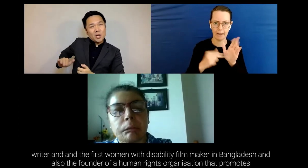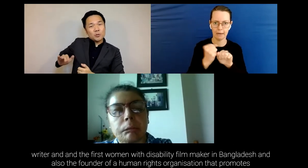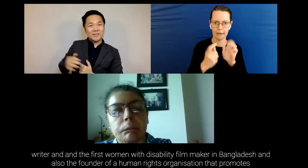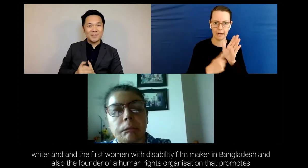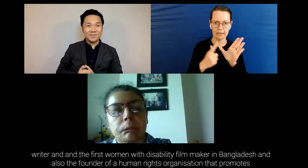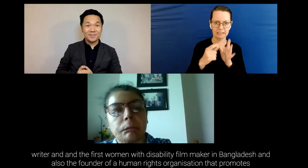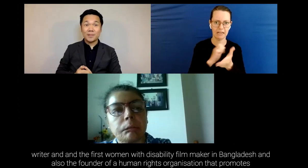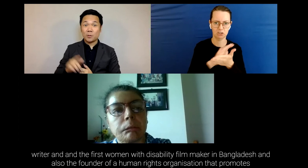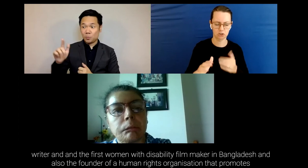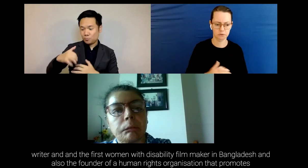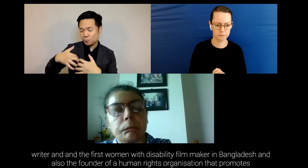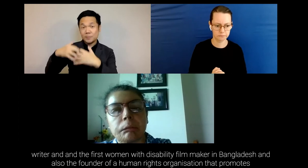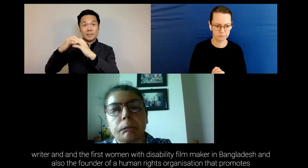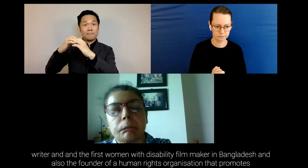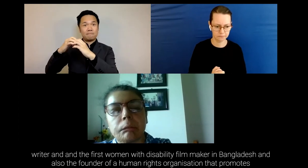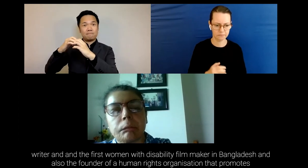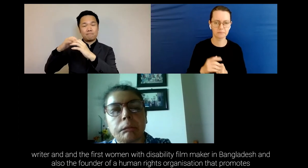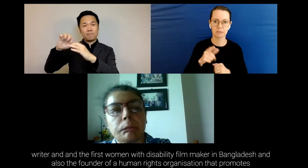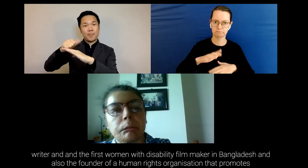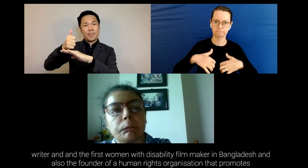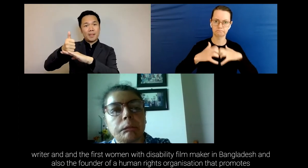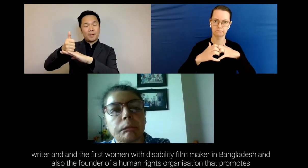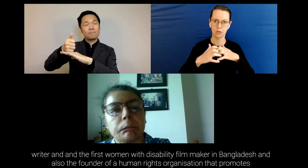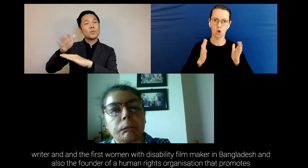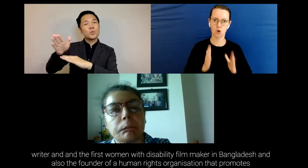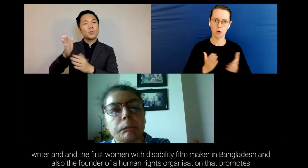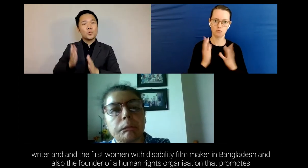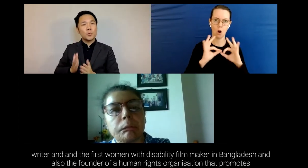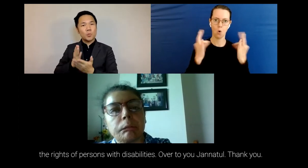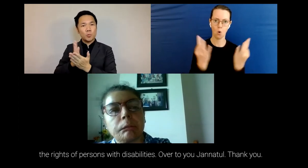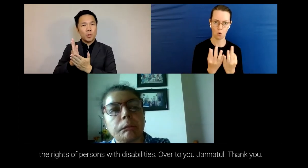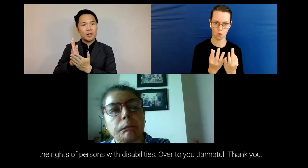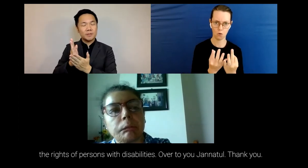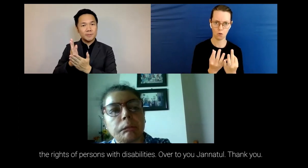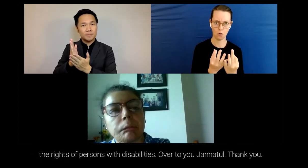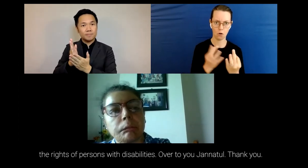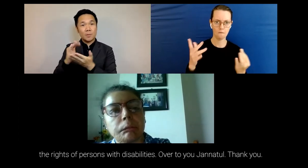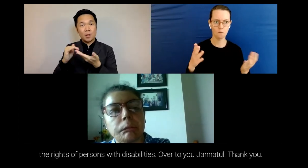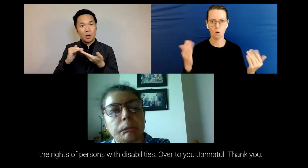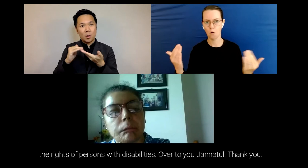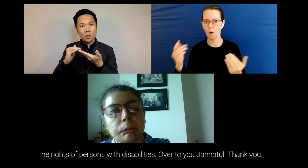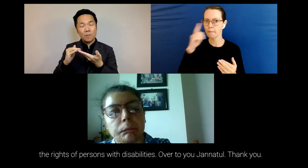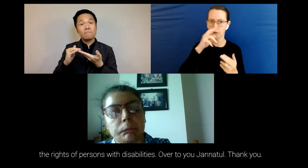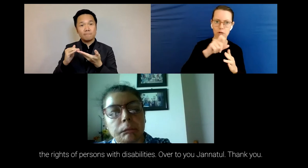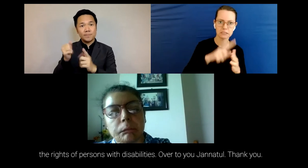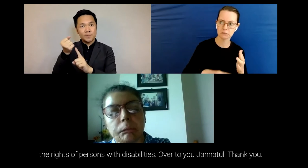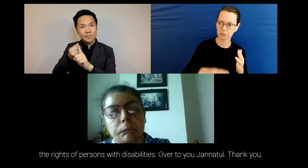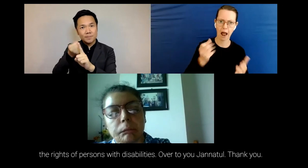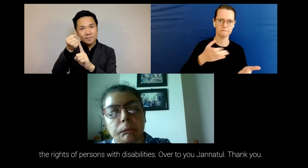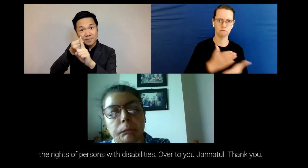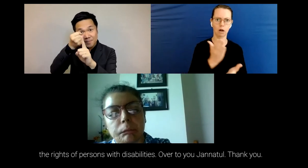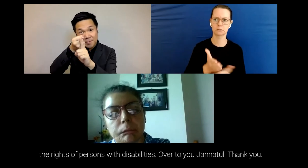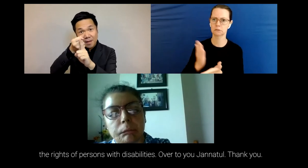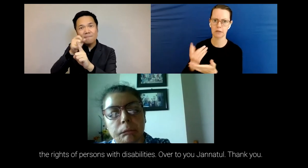of Voice and Views, a human rights organization to promote the rights of persons with